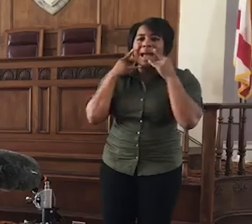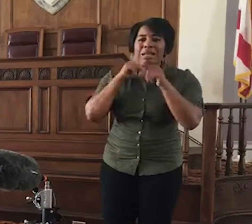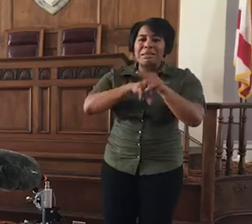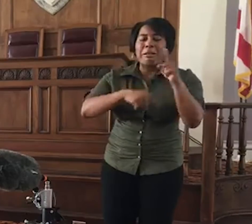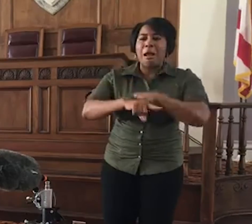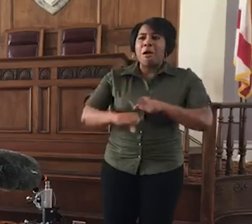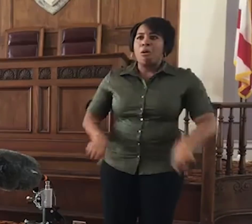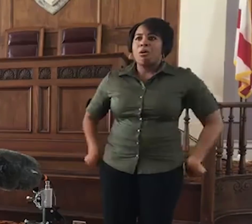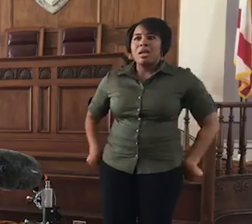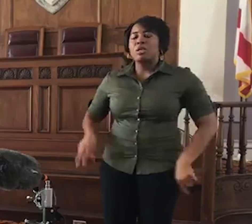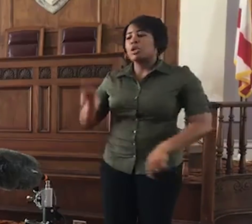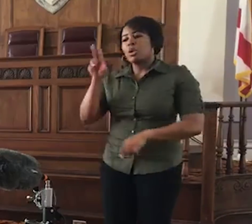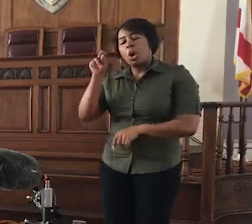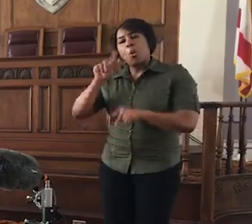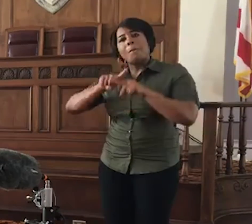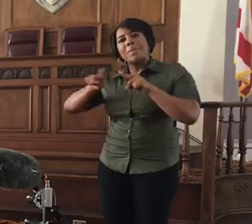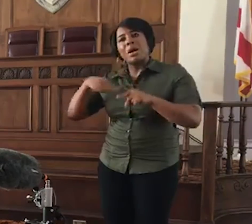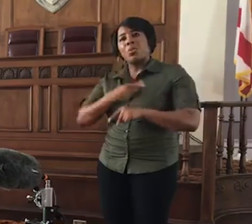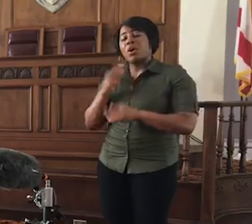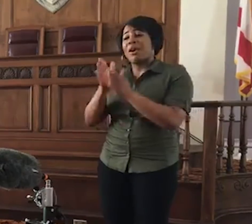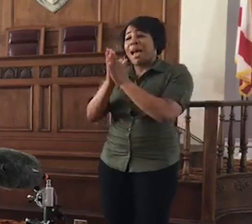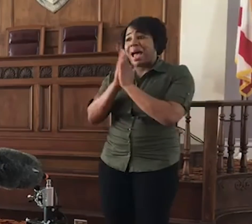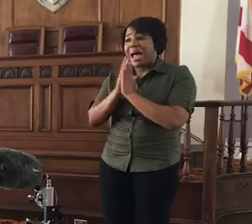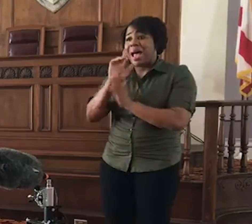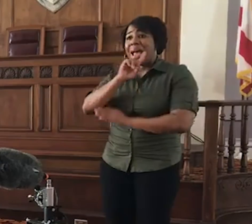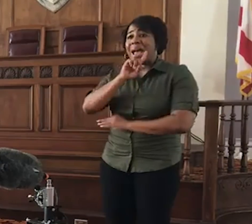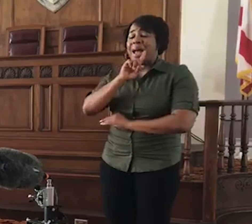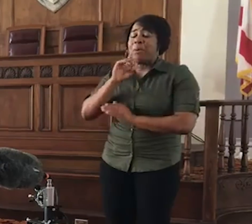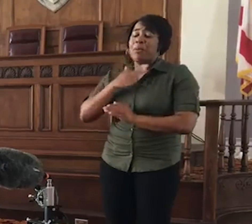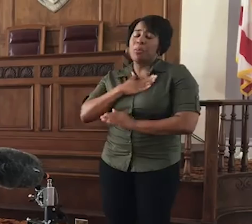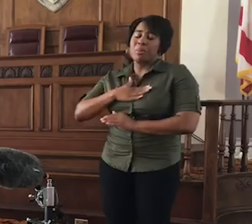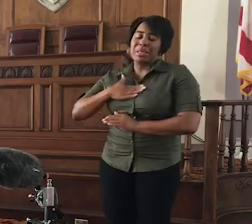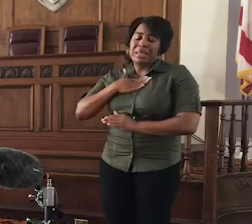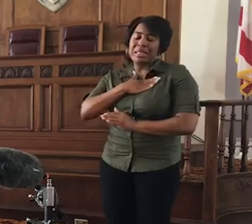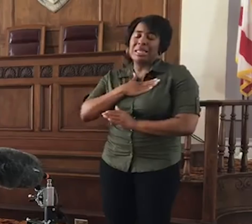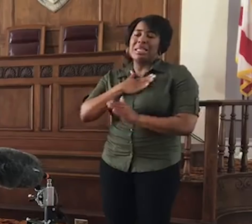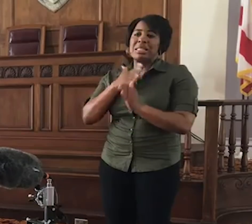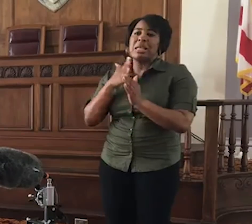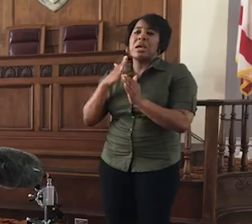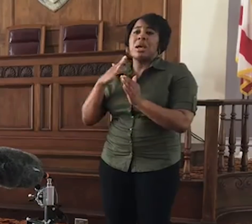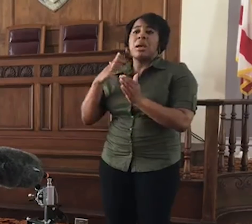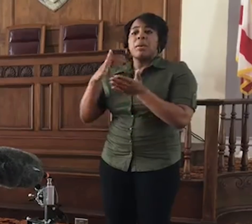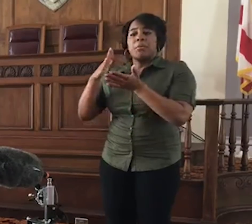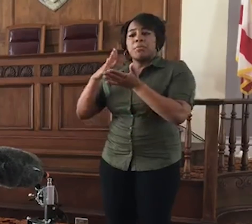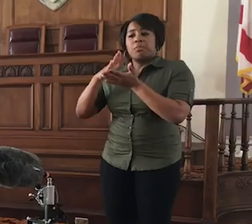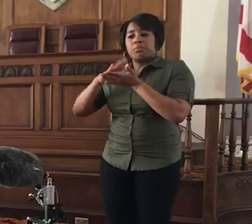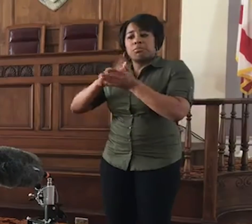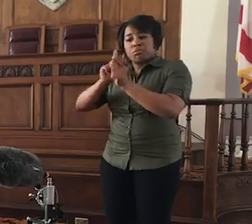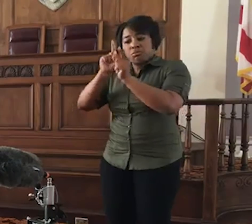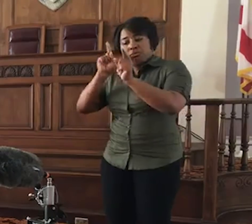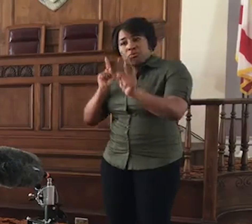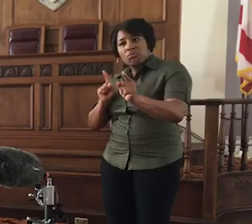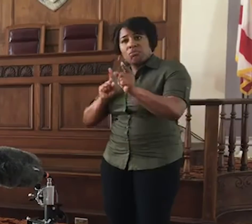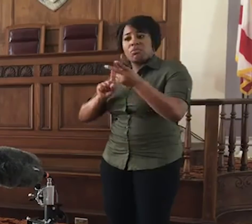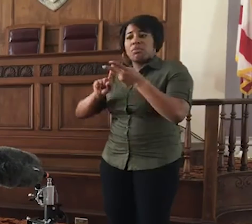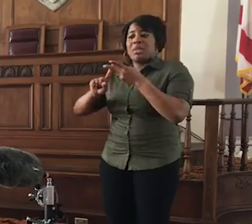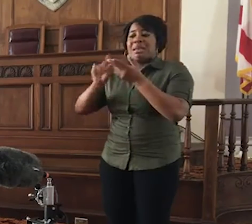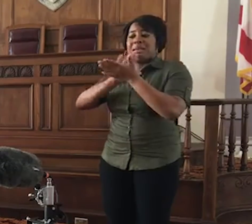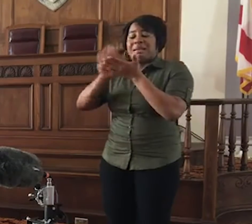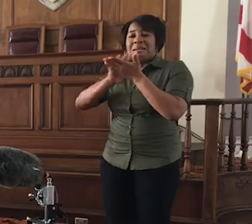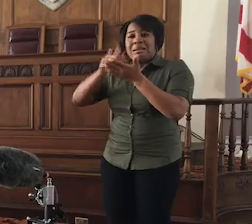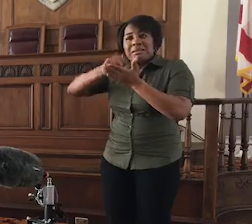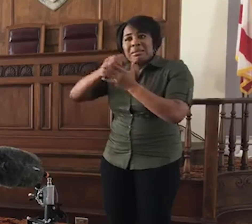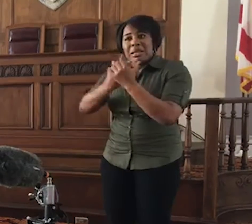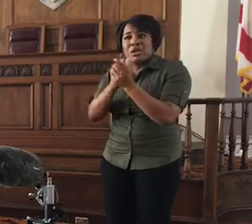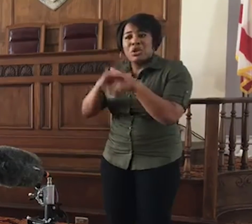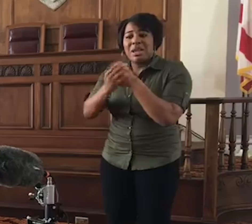everyone to do a better job practicing social distancing, personal hygiene, and now